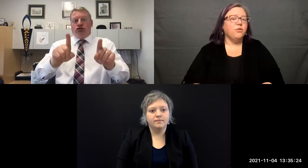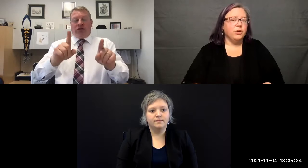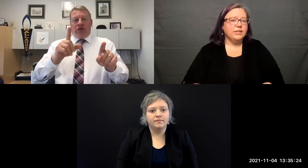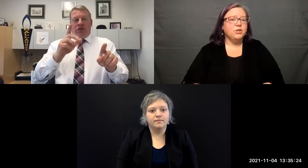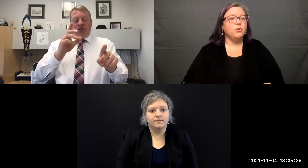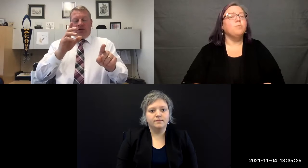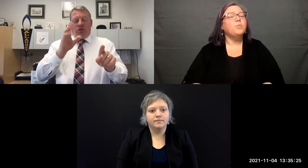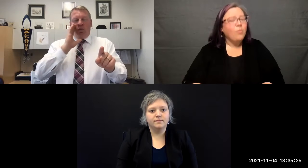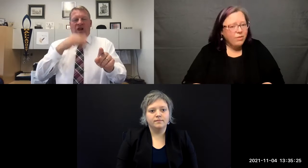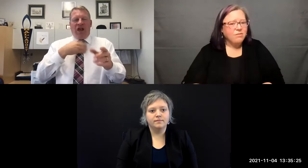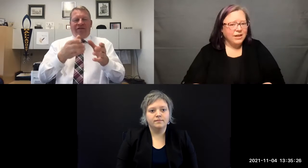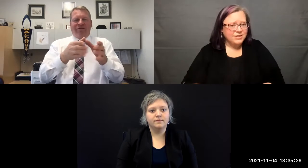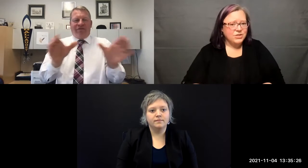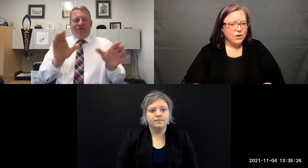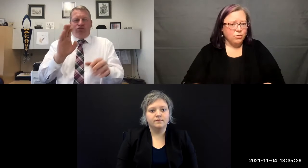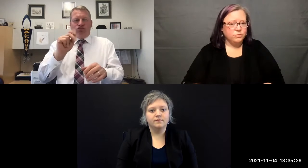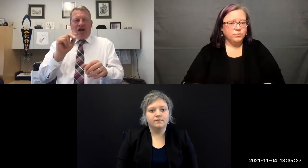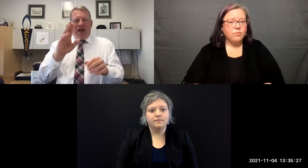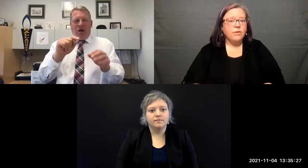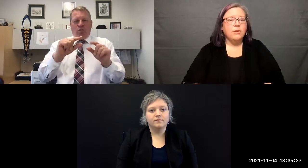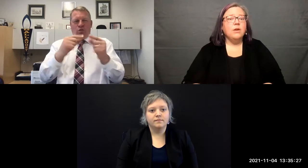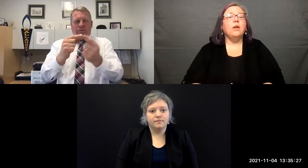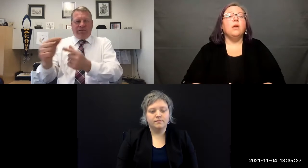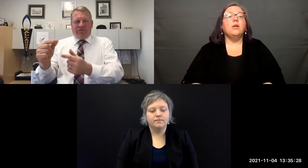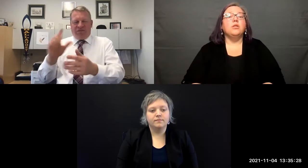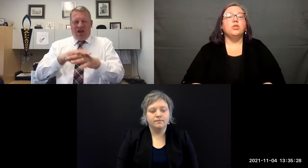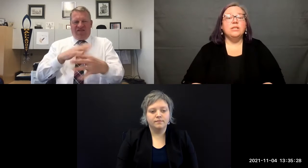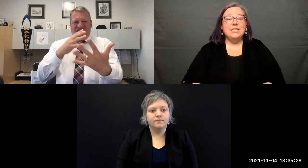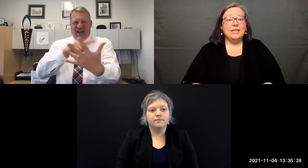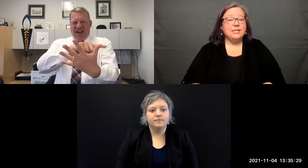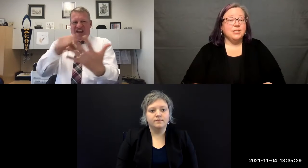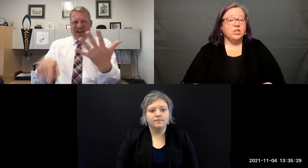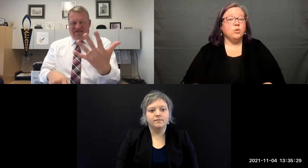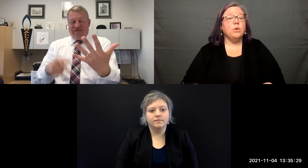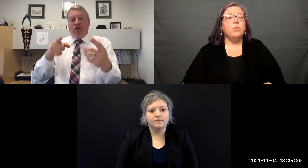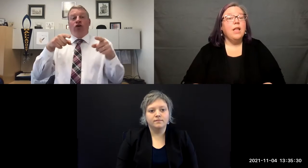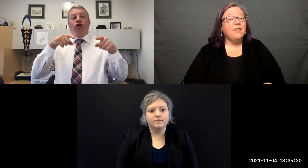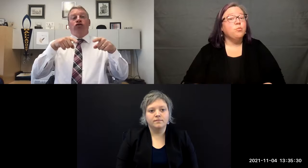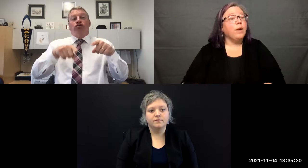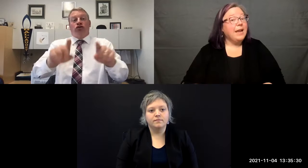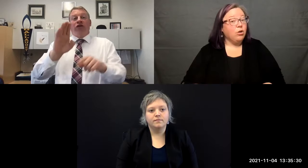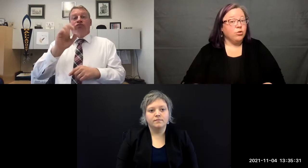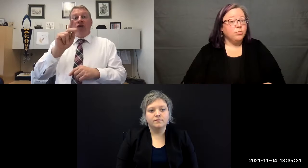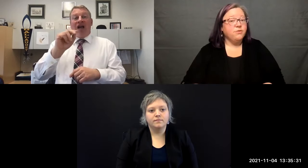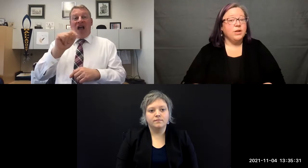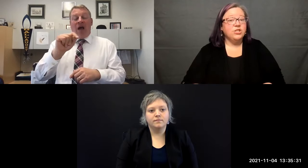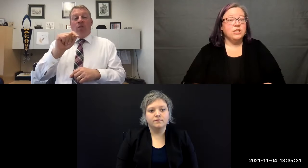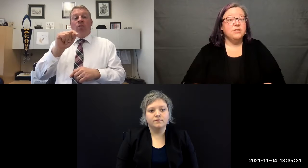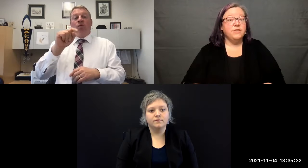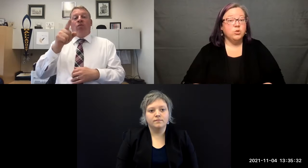free to let us know. During today's discussion, we will have breakout groups for each